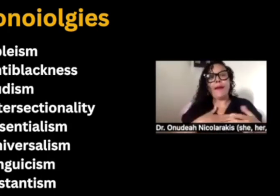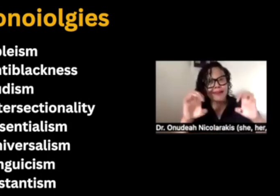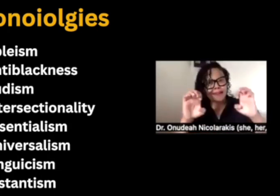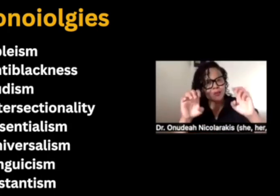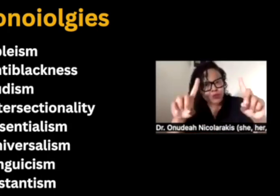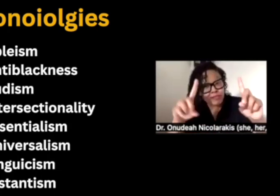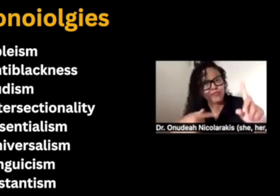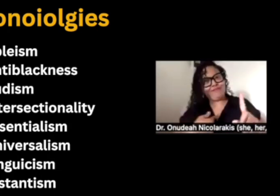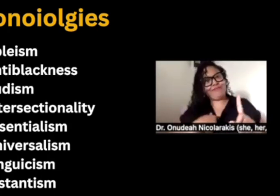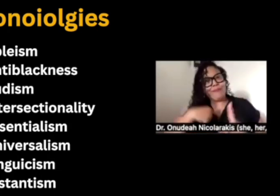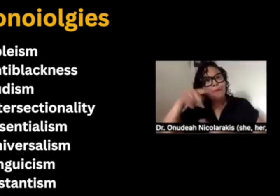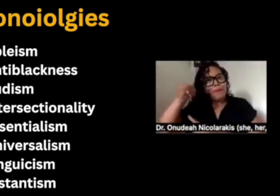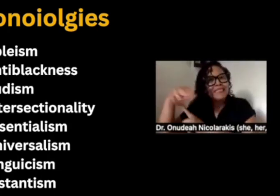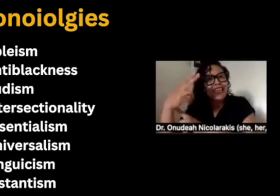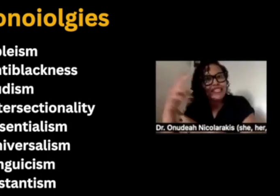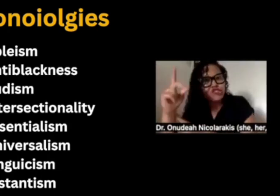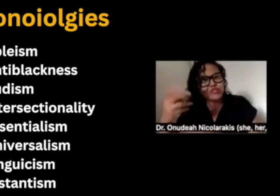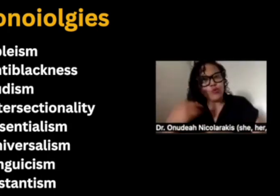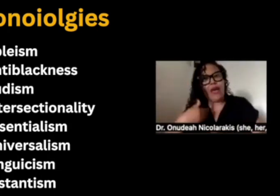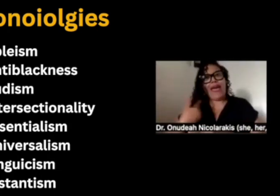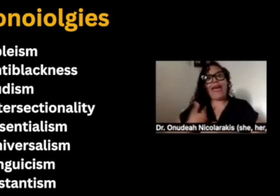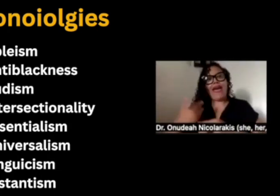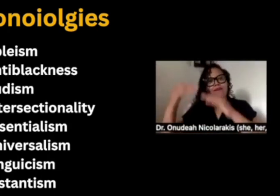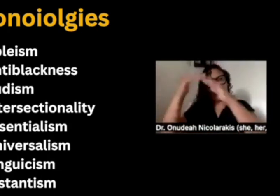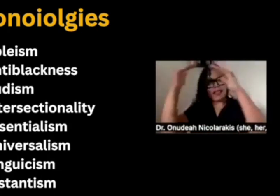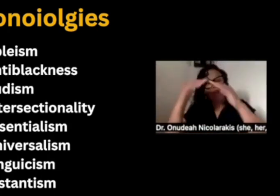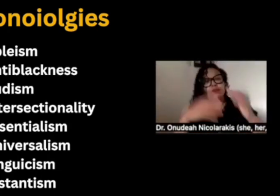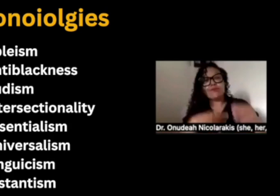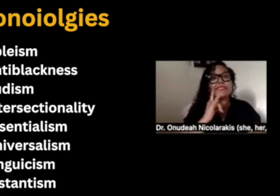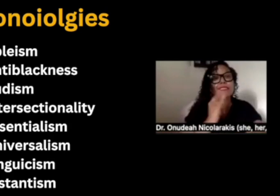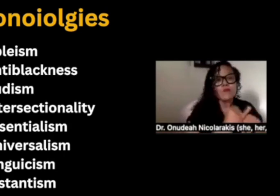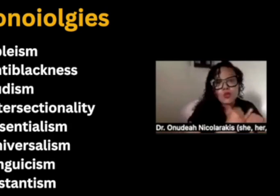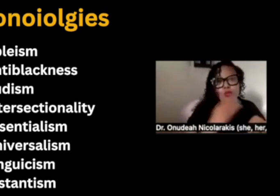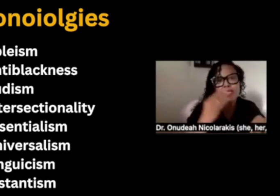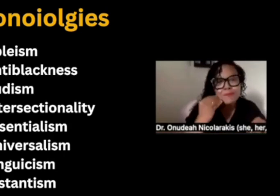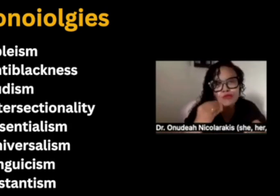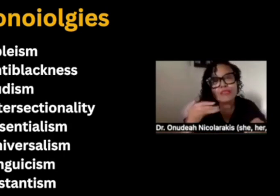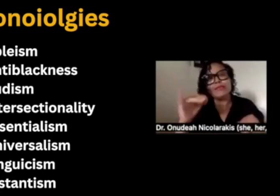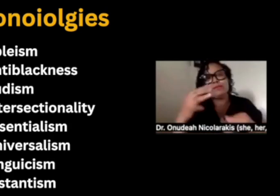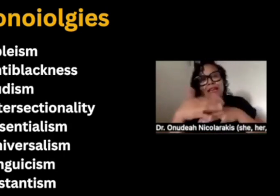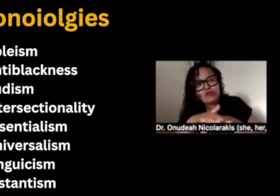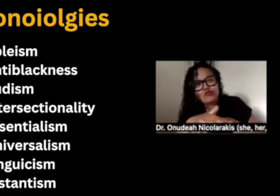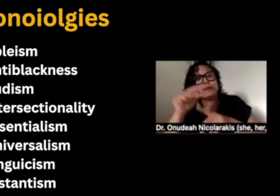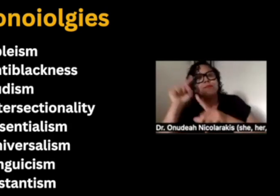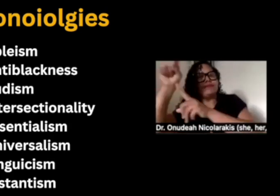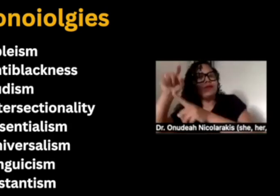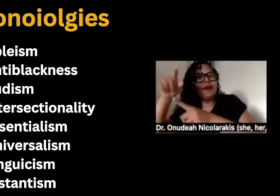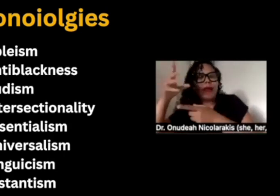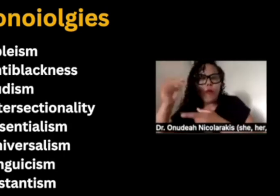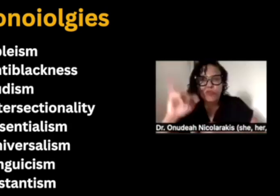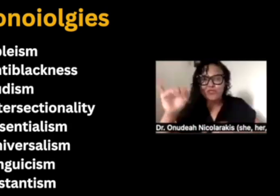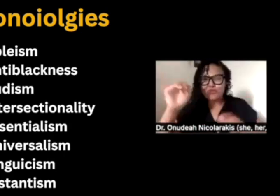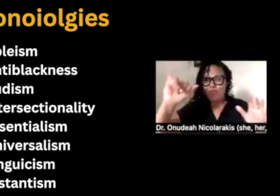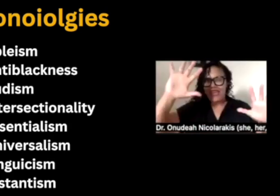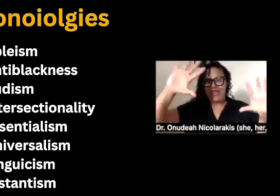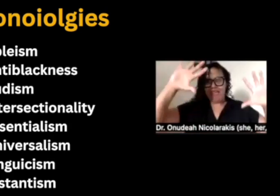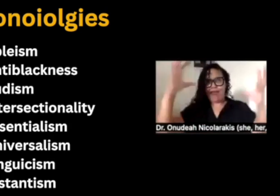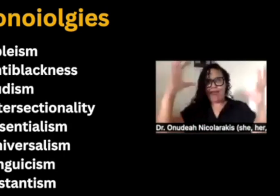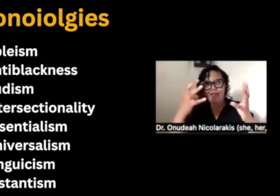and so money and education, those were a part of my identity. I have an experience of going to